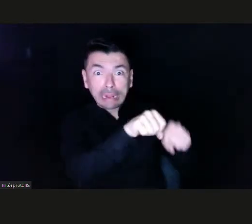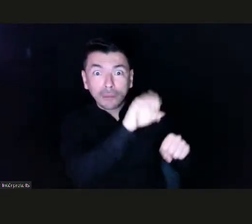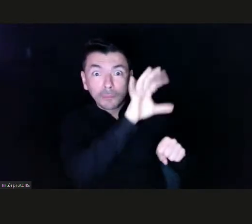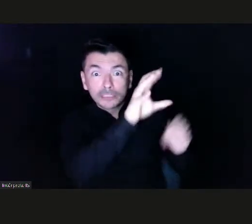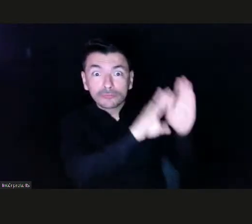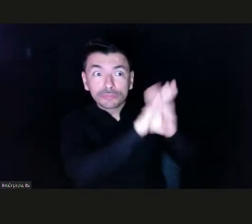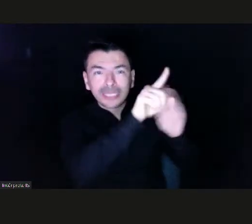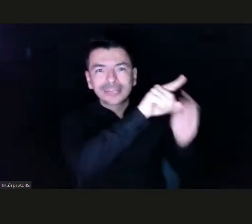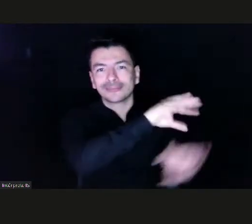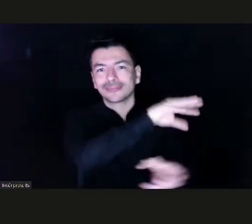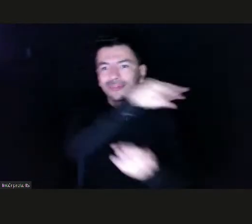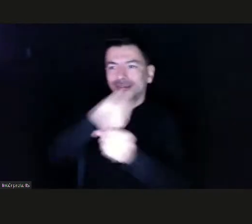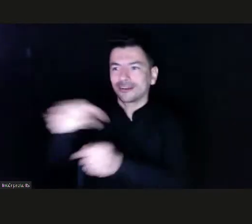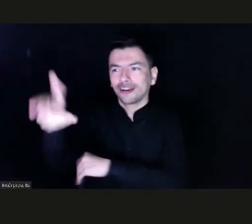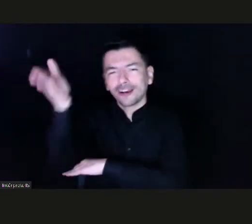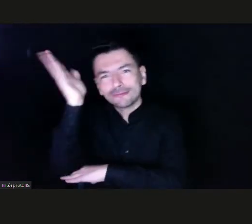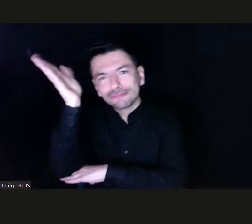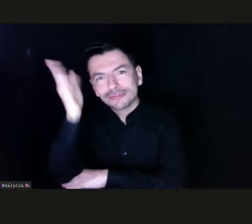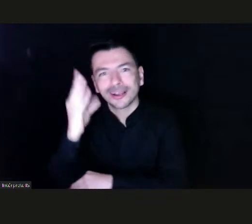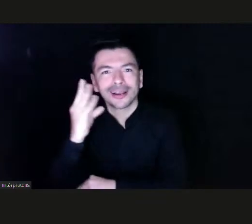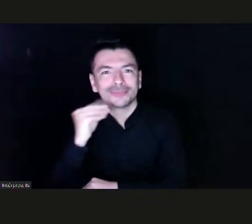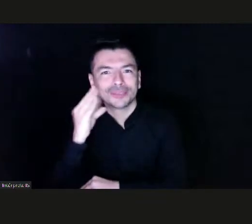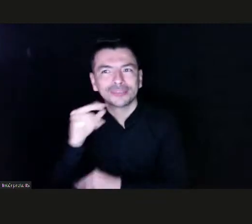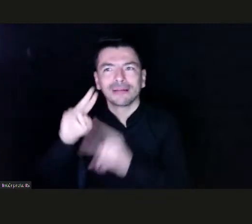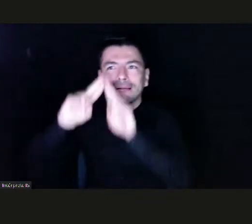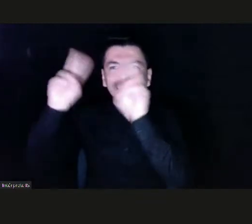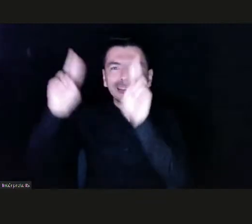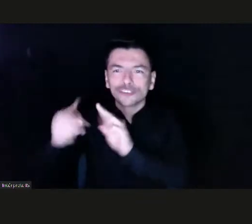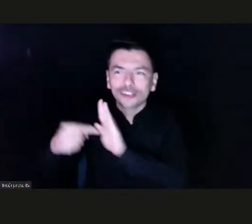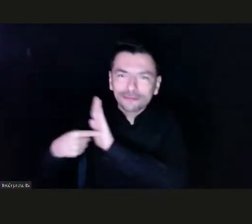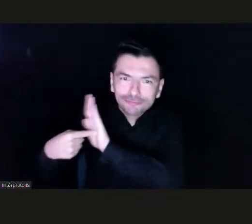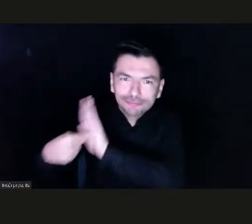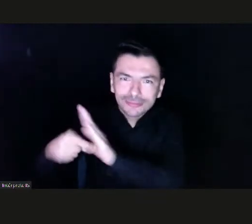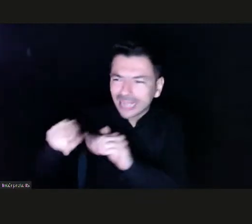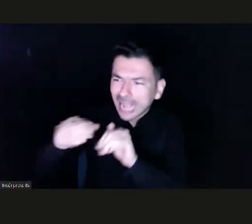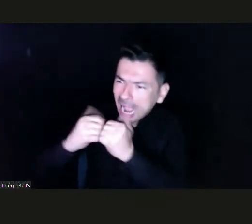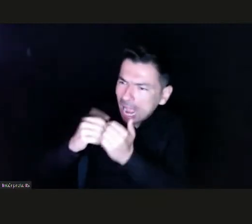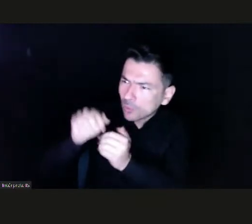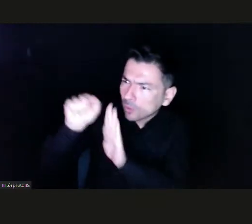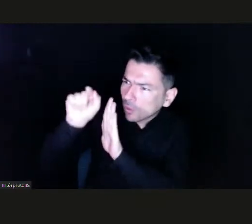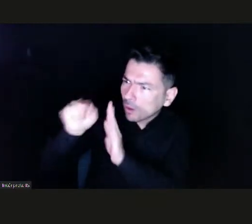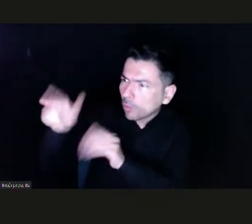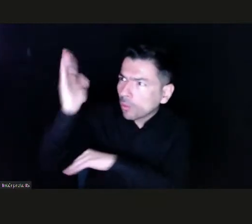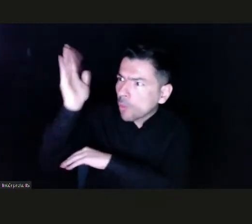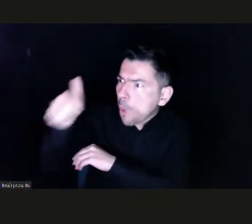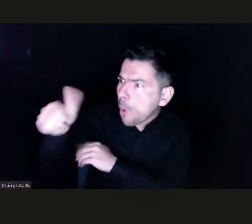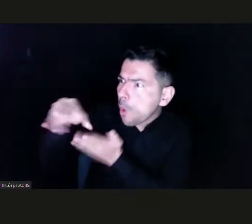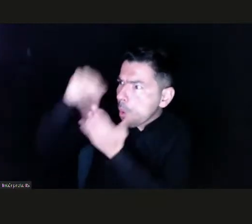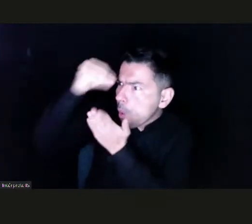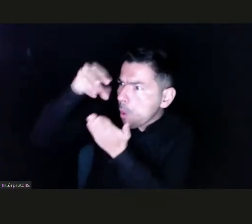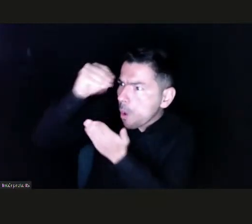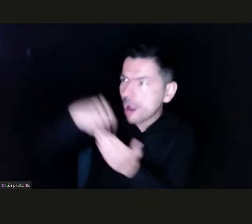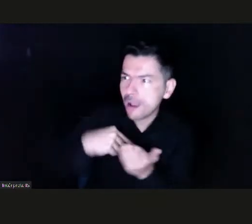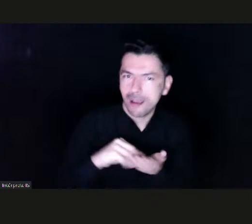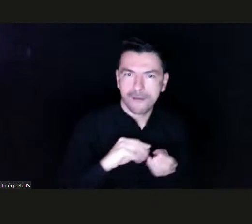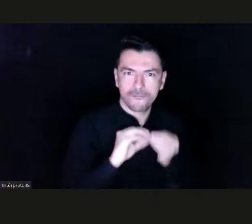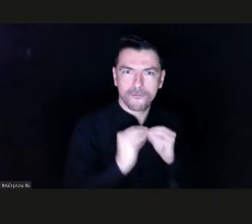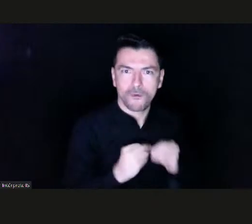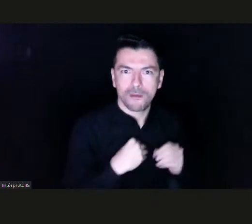that contribution. And we now move on to our next speaker, who's coming to us by video